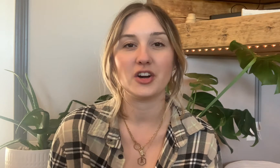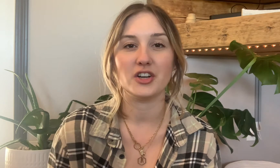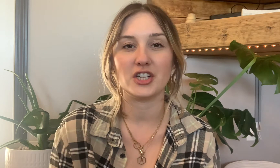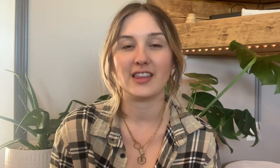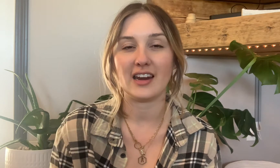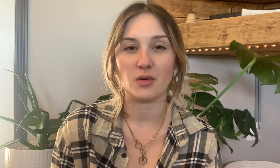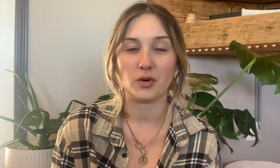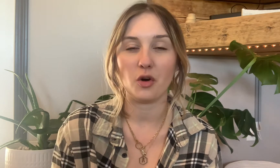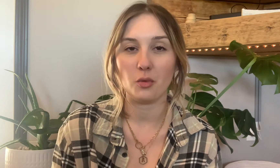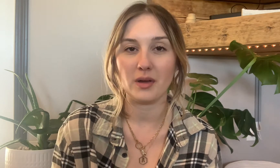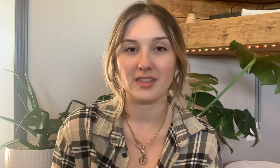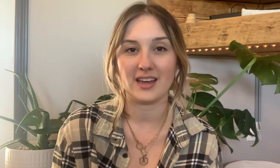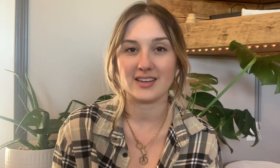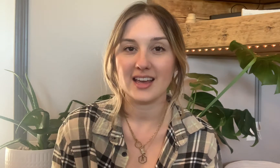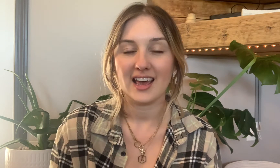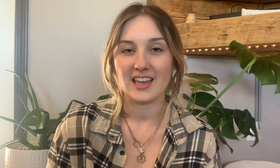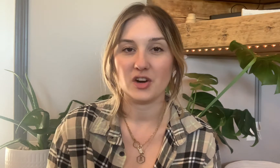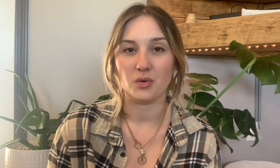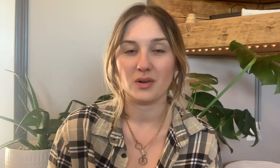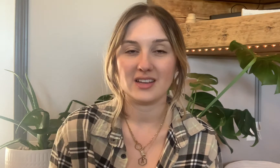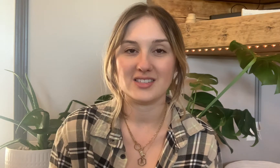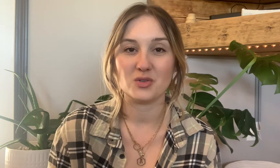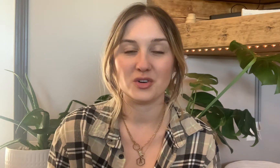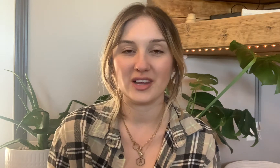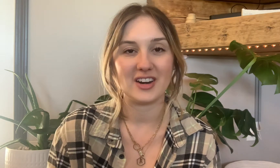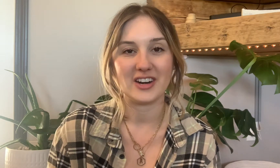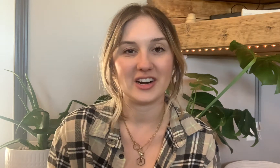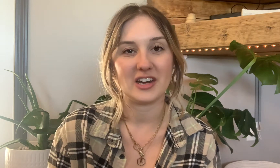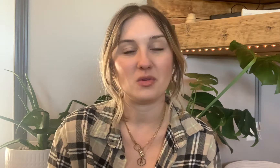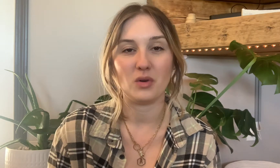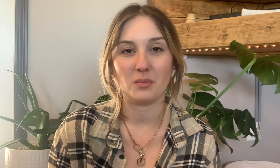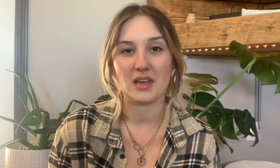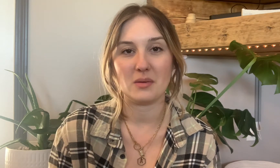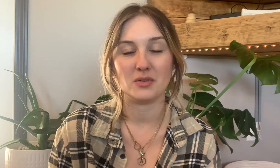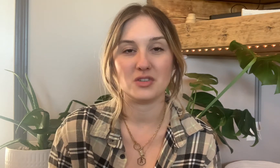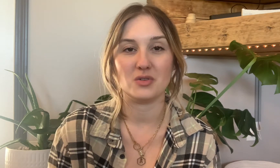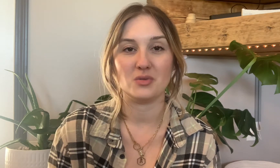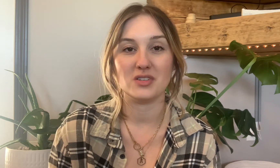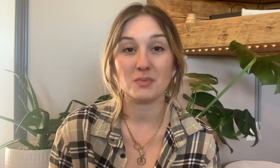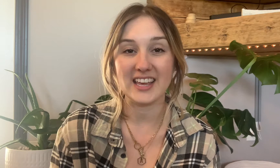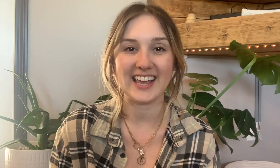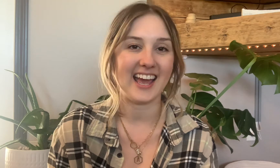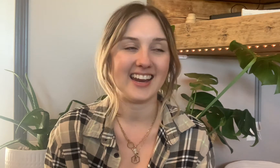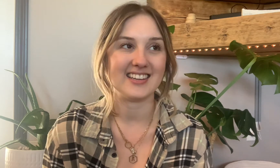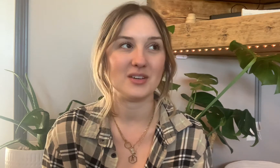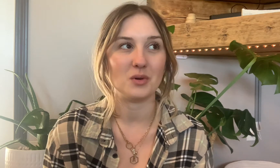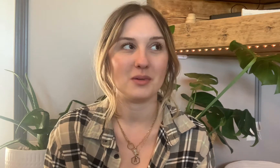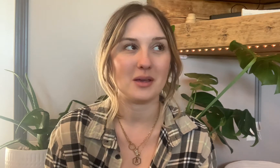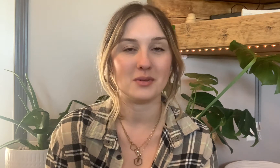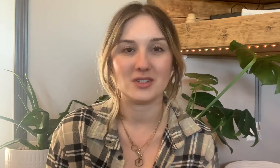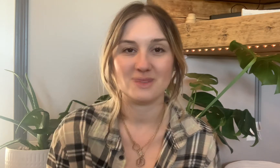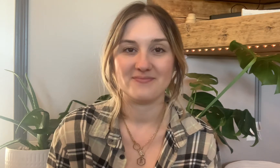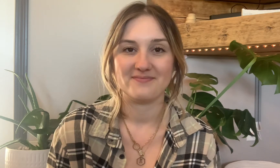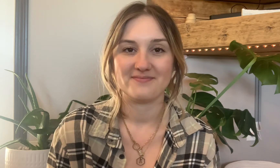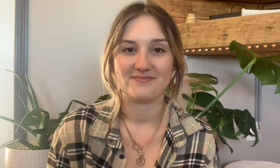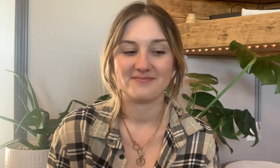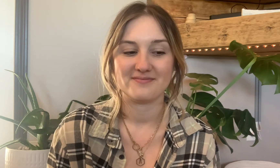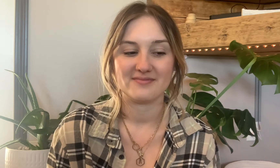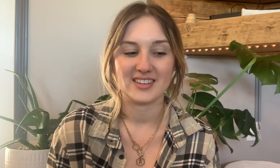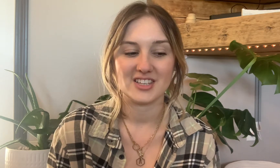encouraging that, and we're hoping that sooner or later here he will be able to speak and he will be able to share